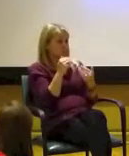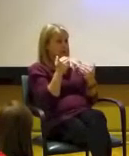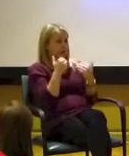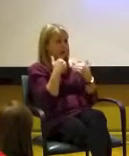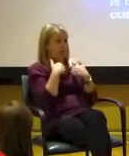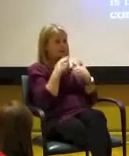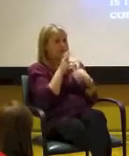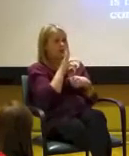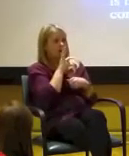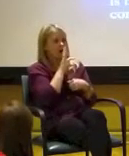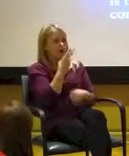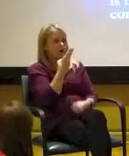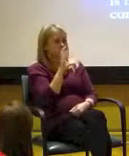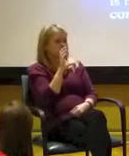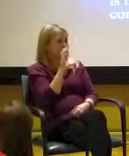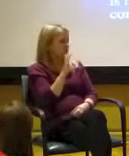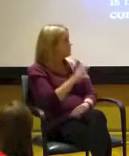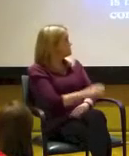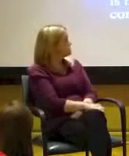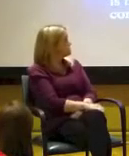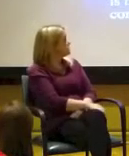hydrocephalus.